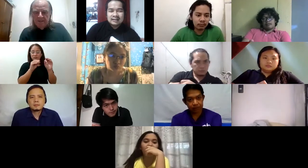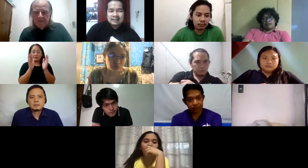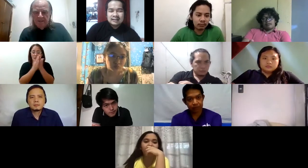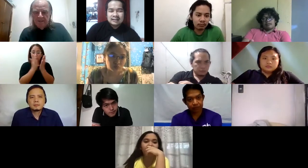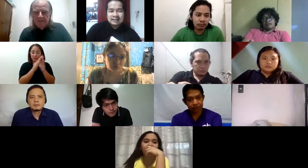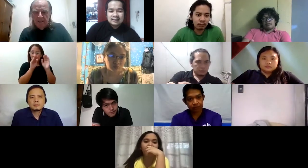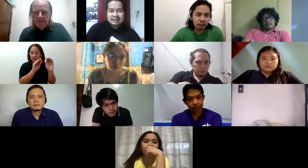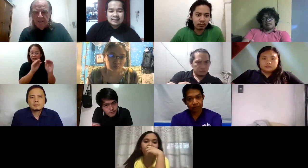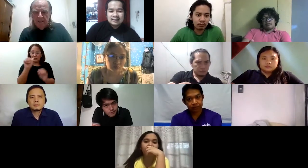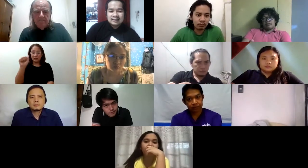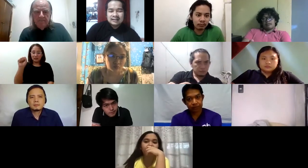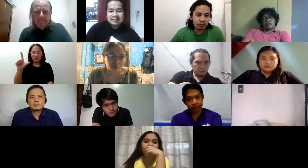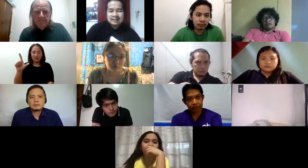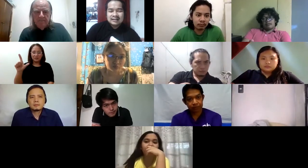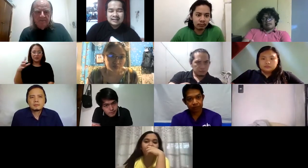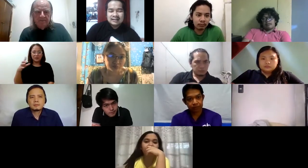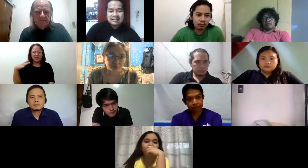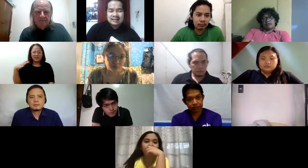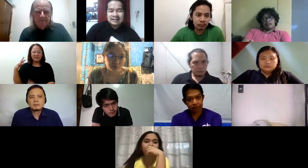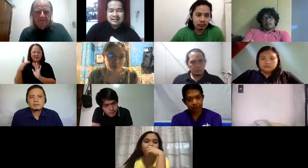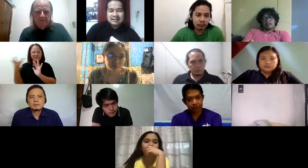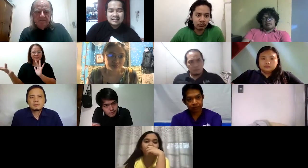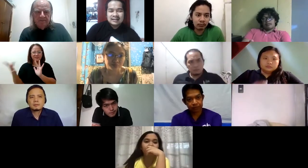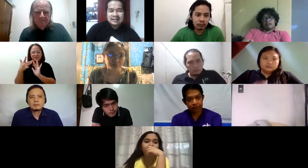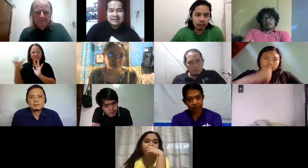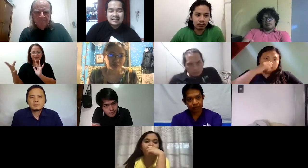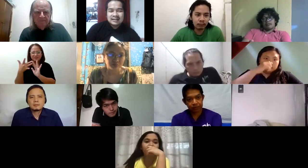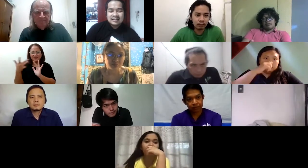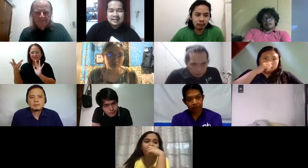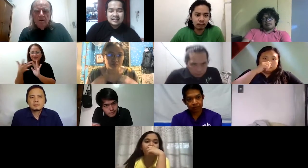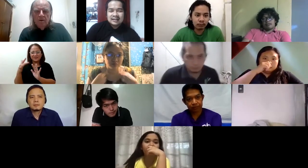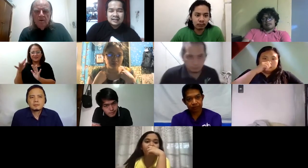Yeah, I think my internet connection is not stable. I keep getting a message.